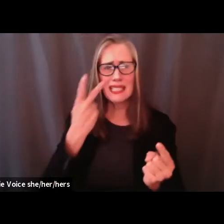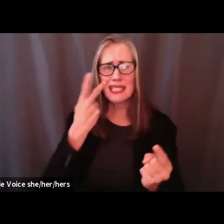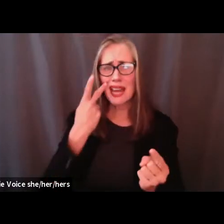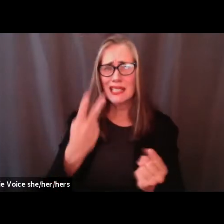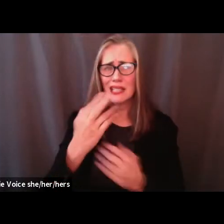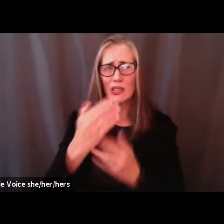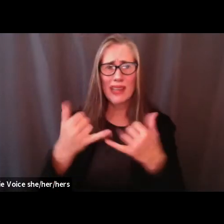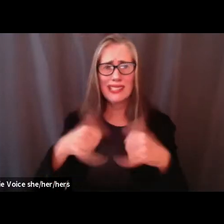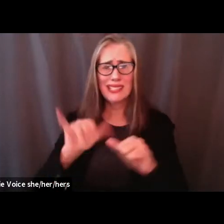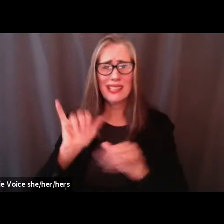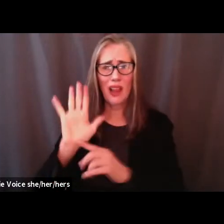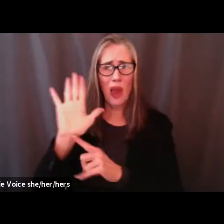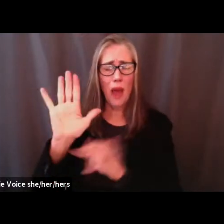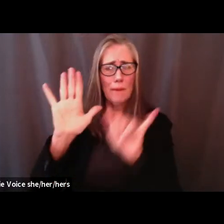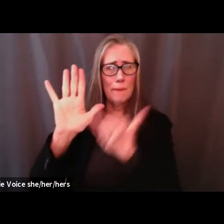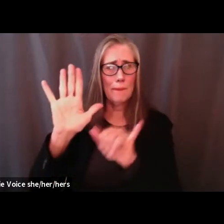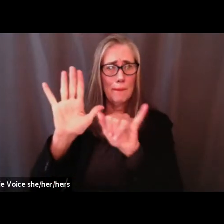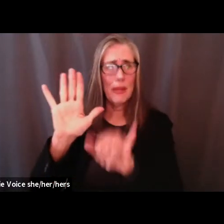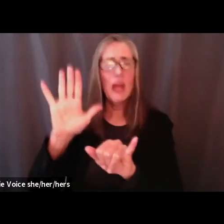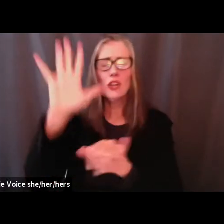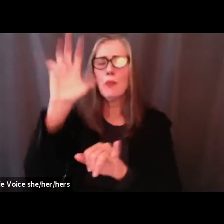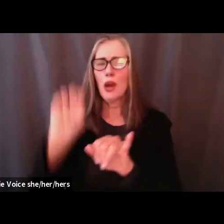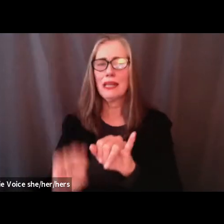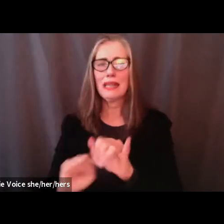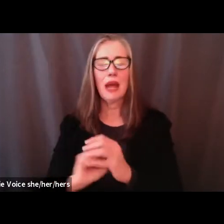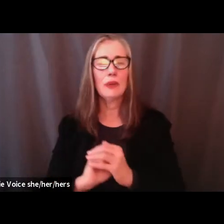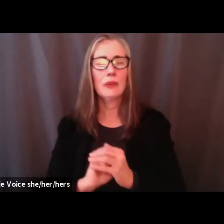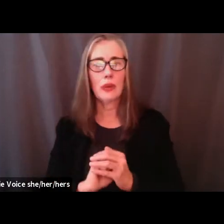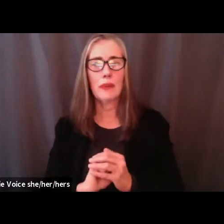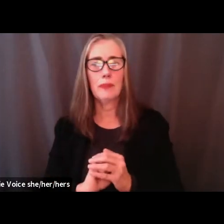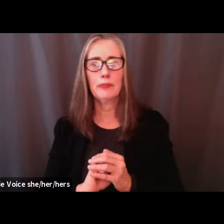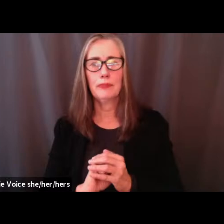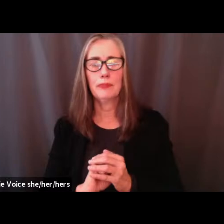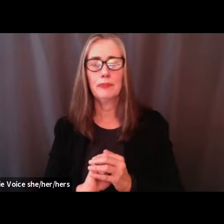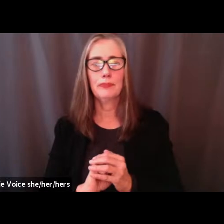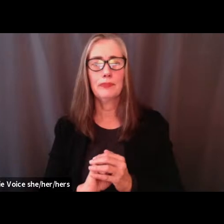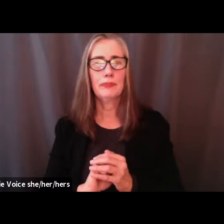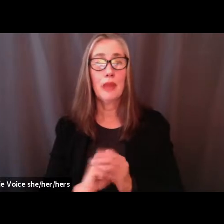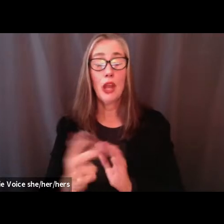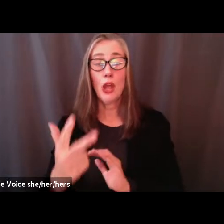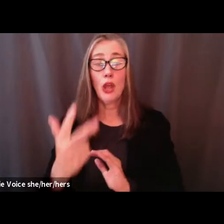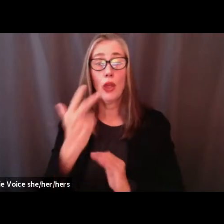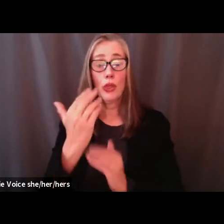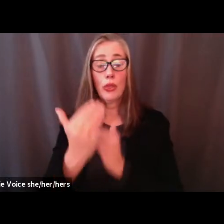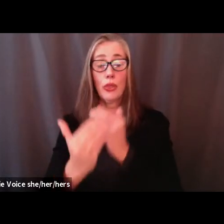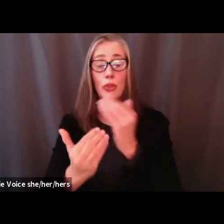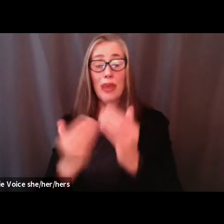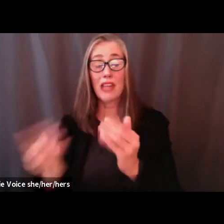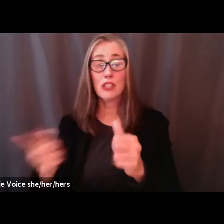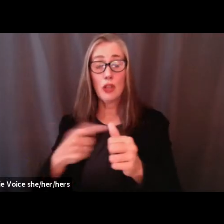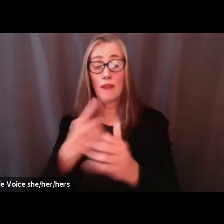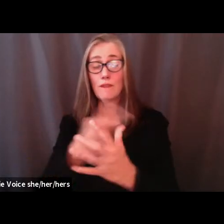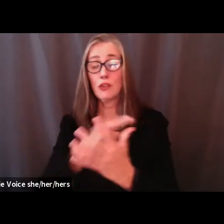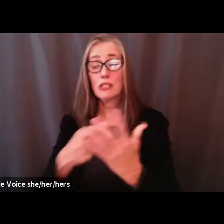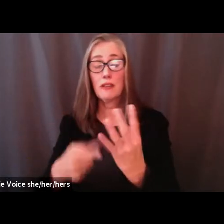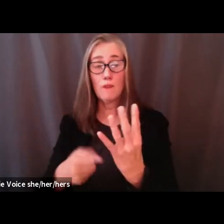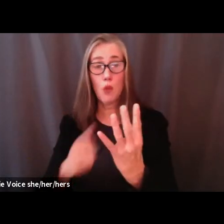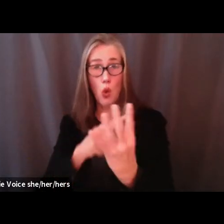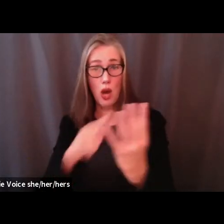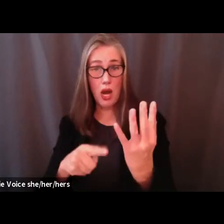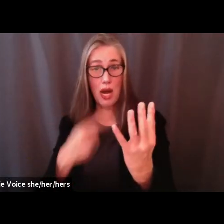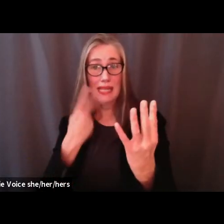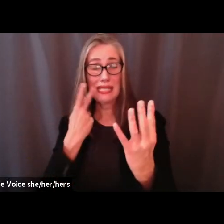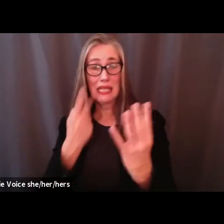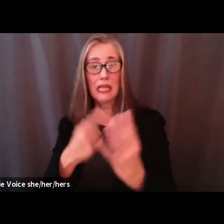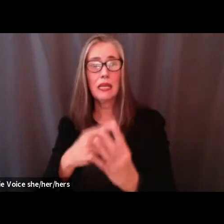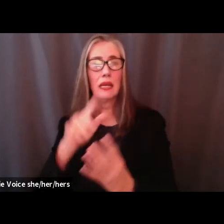Okay. Ms. Bittner's hand is down. All right. So the three hands, or the first four hands I see up, are